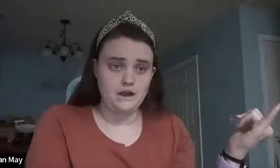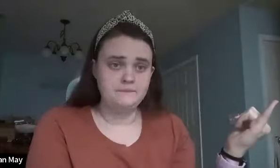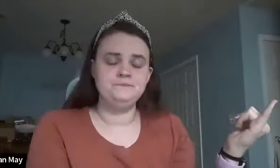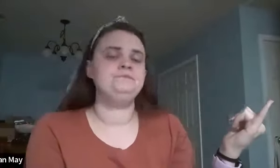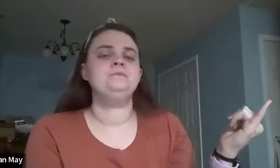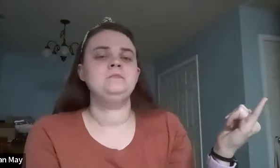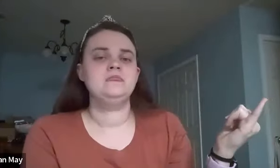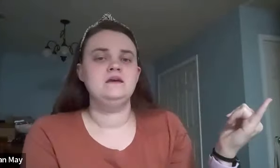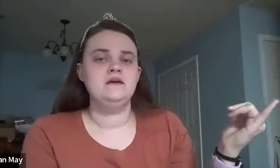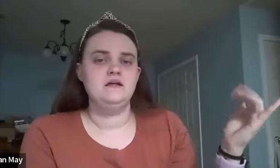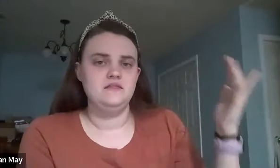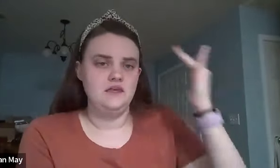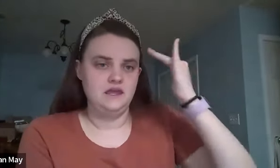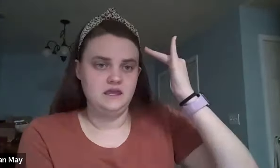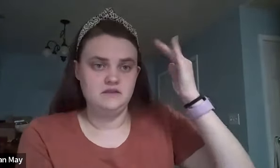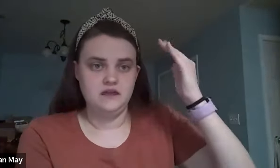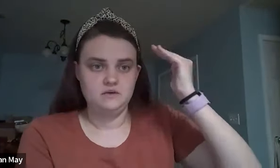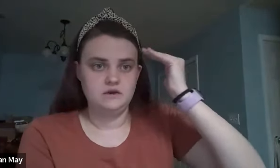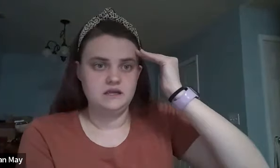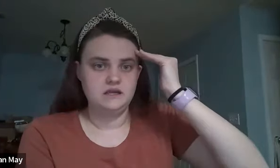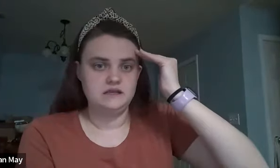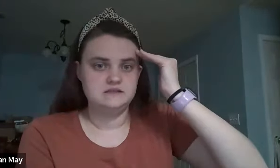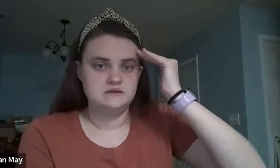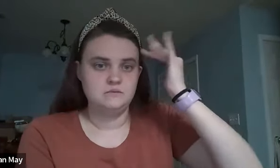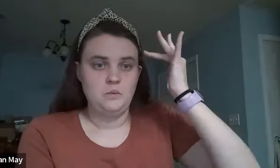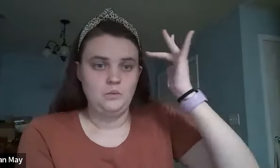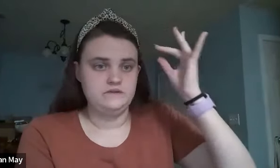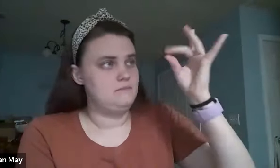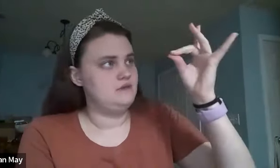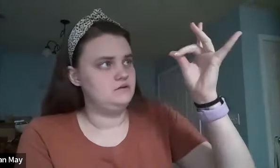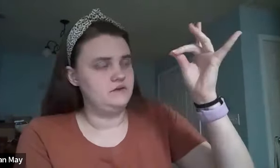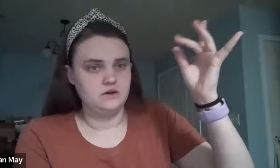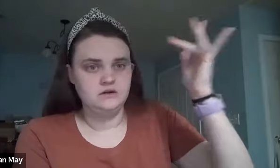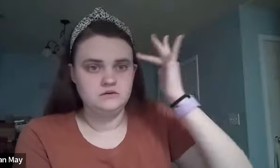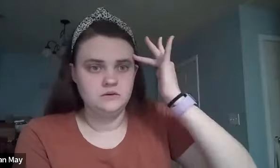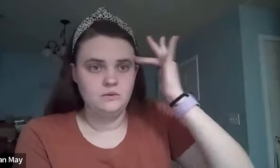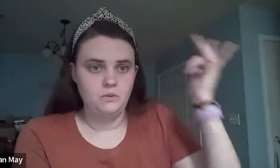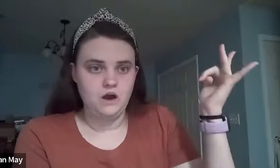Y. Then the other one is with that middle finger.